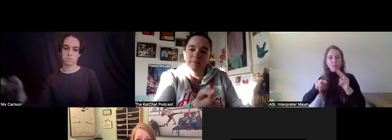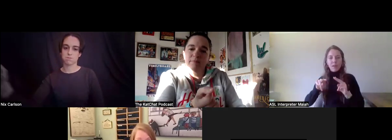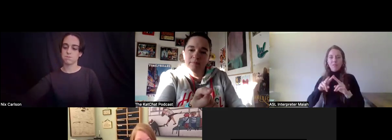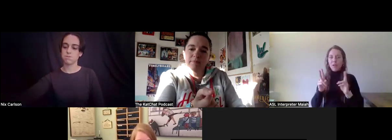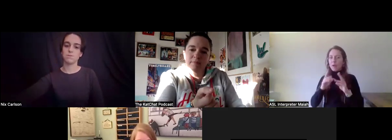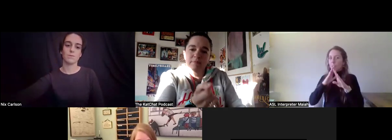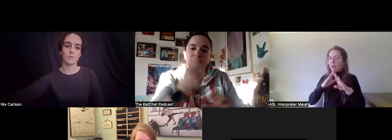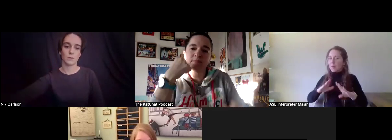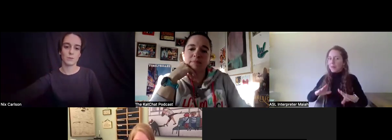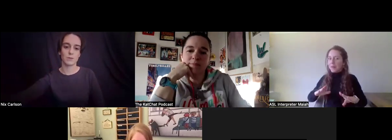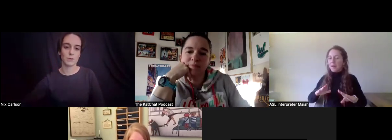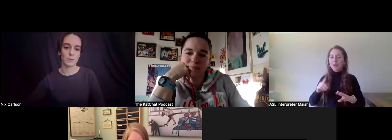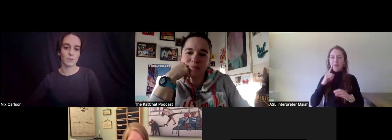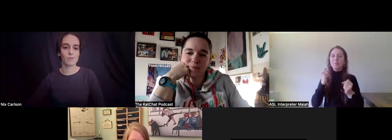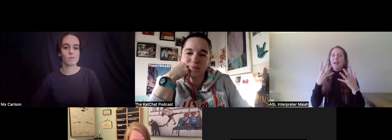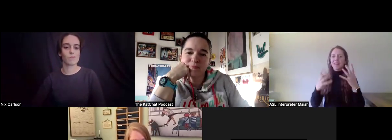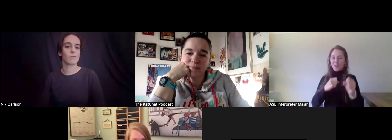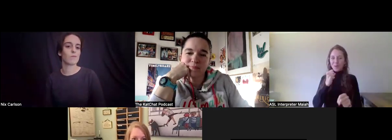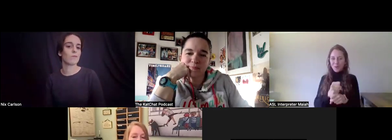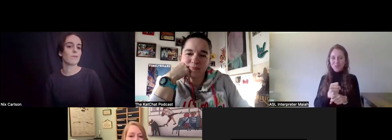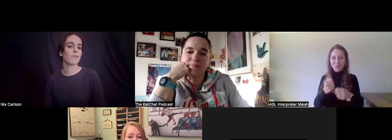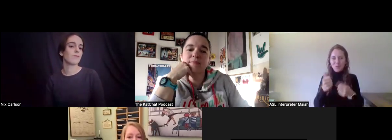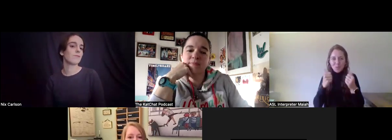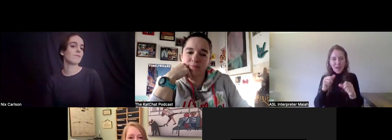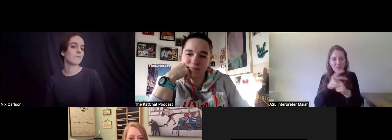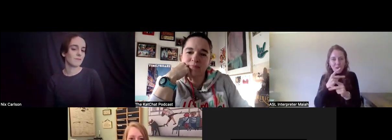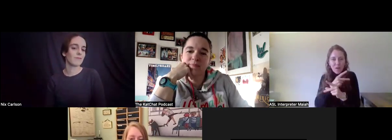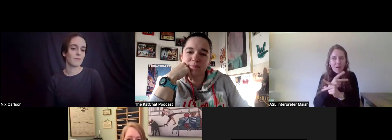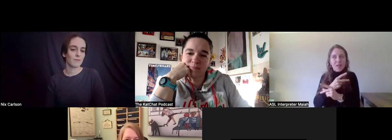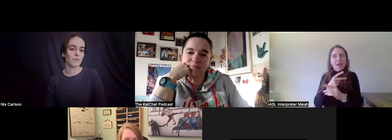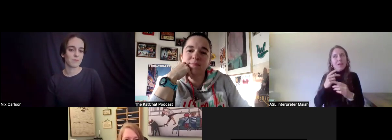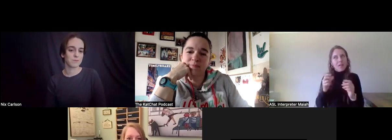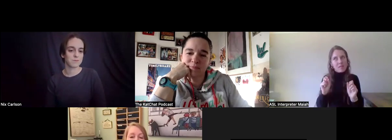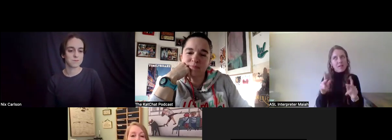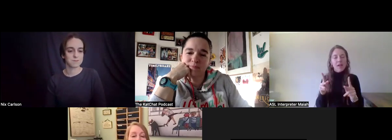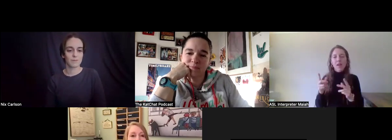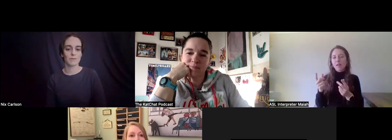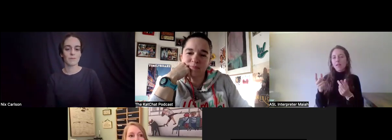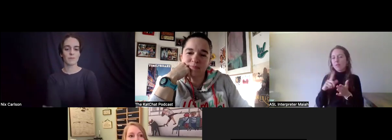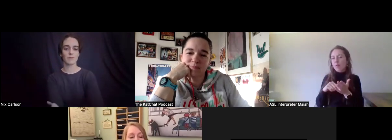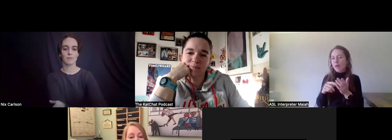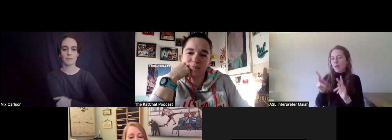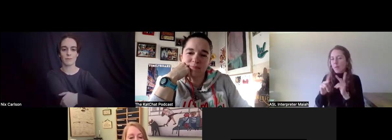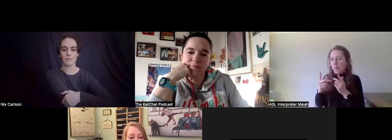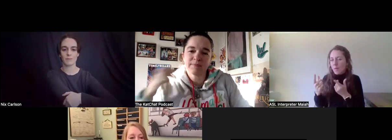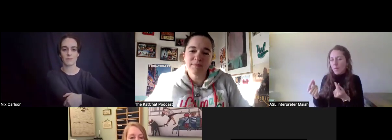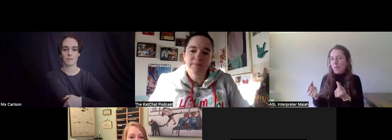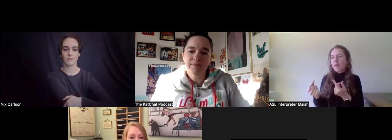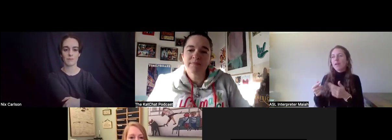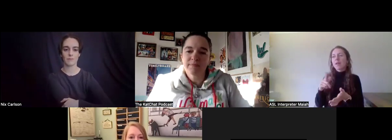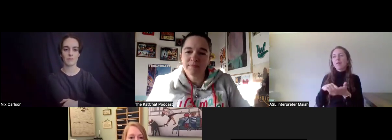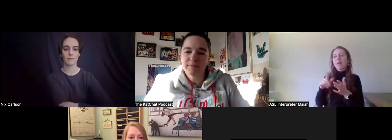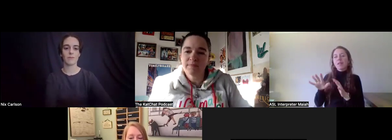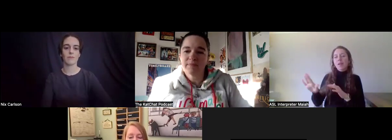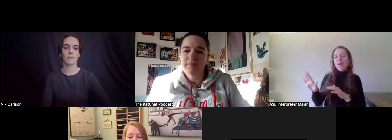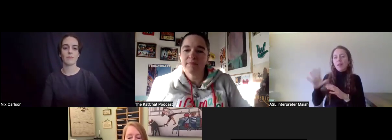for years, right? To see like, okay, what are people doing? What are they into? And then off also,